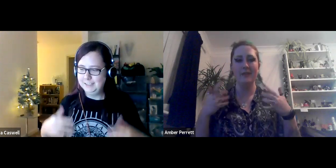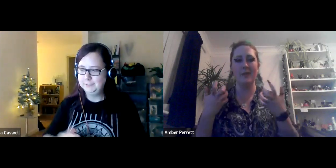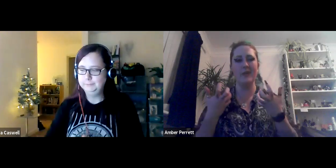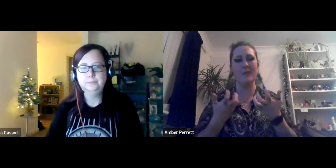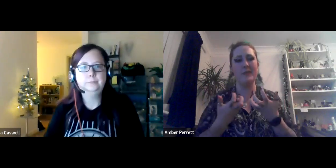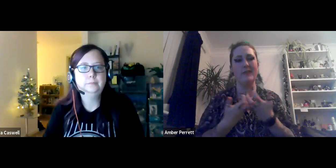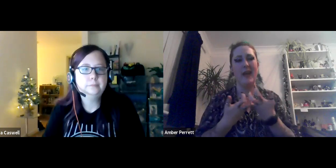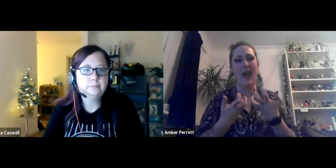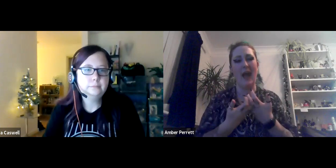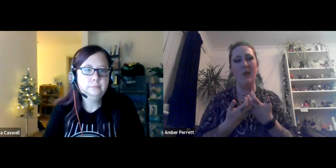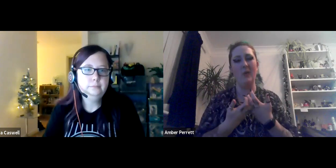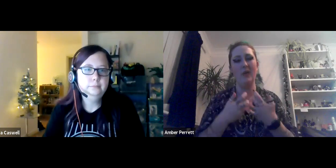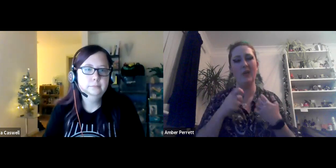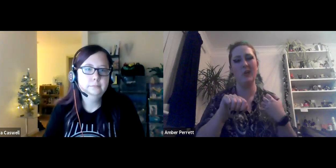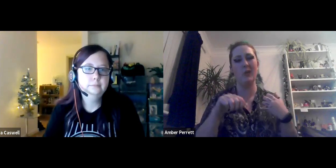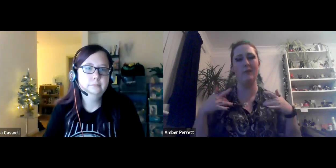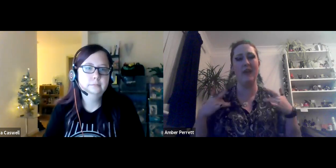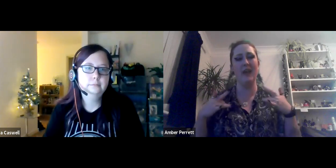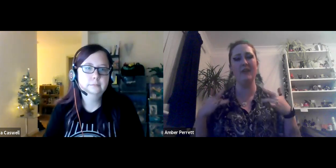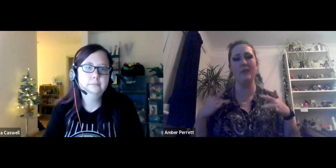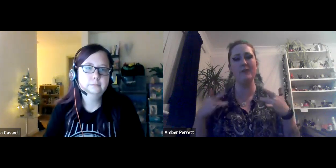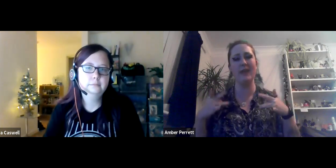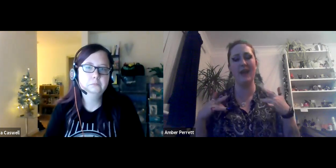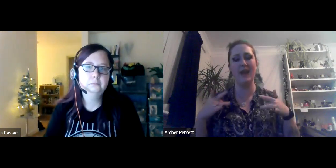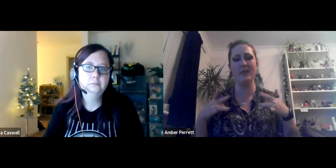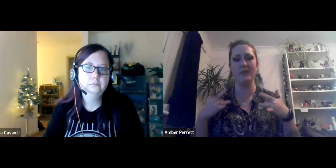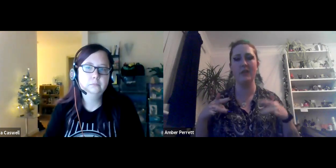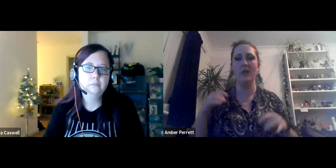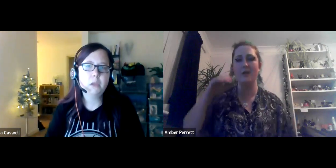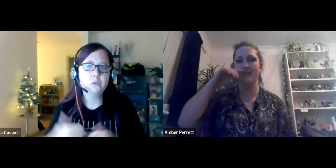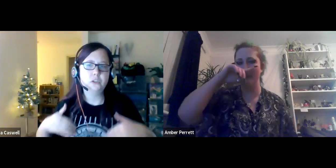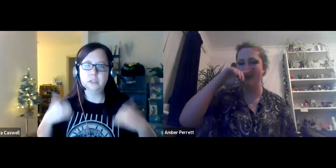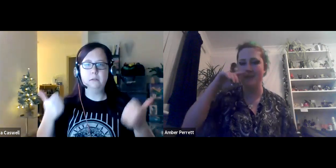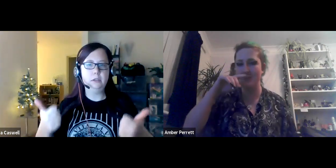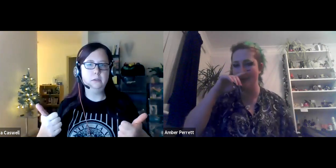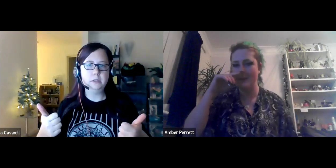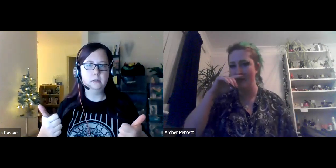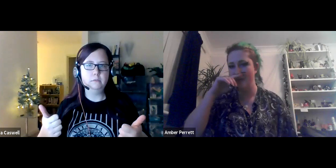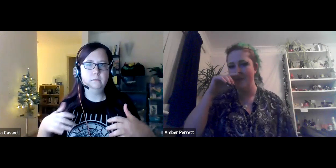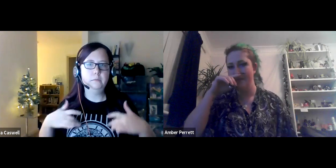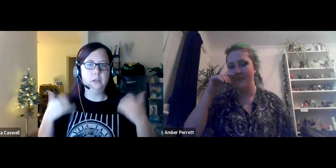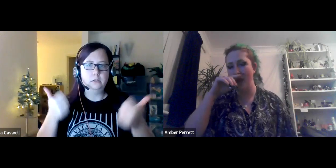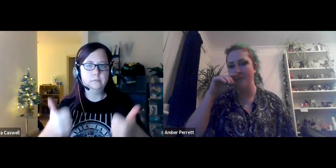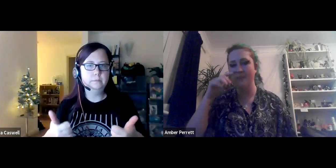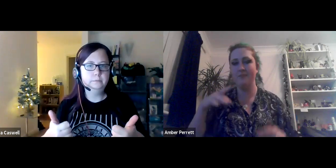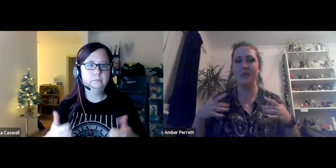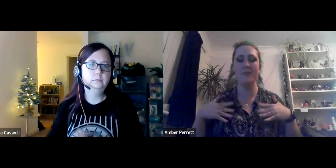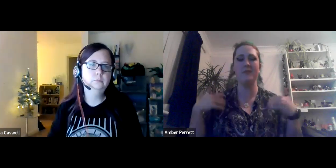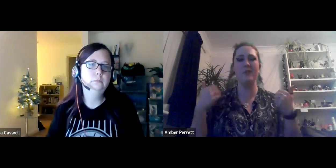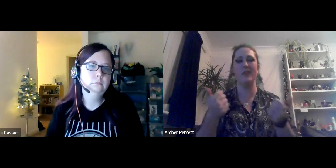So I suppose you'd say how you feeling if you were doing it in English. Well, it's just how are you, isn't it? Feeling good. I suppose if you want to do